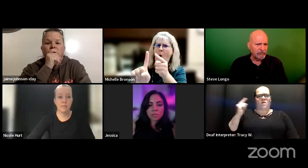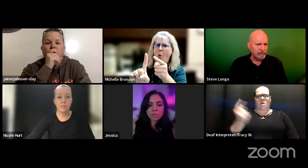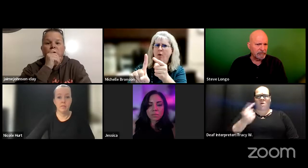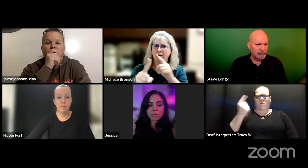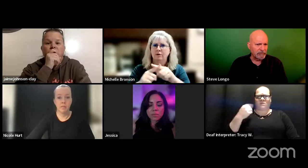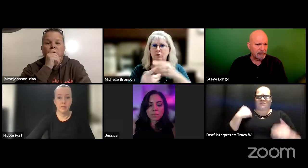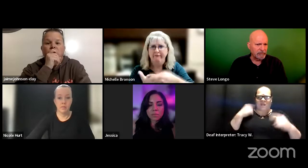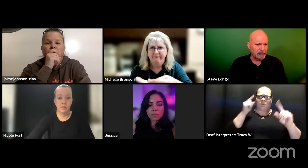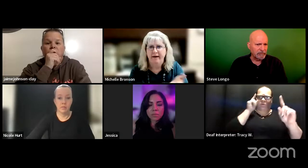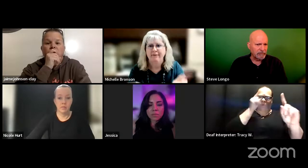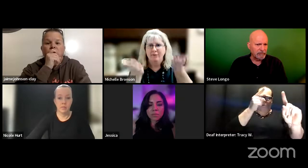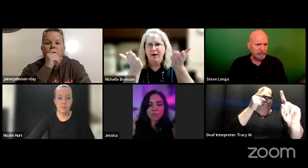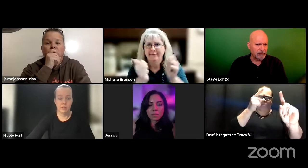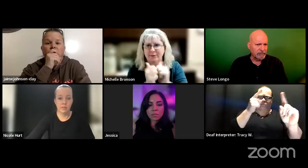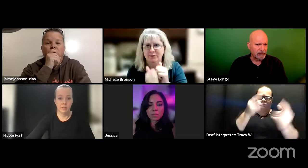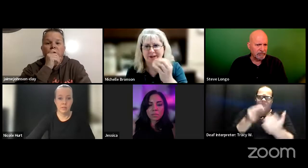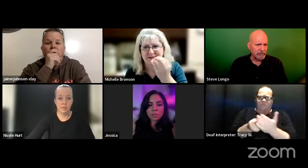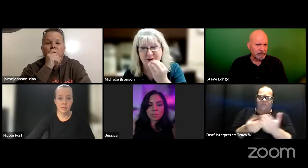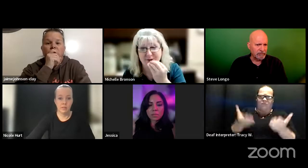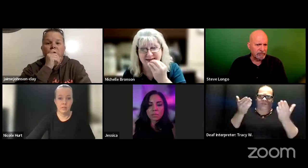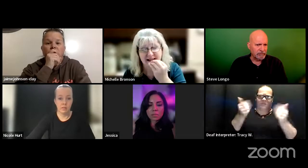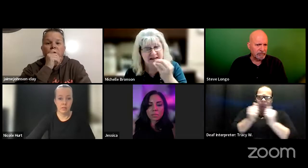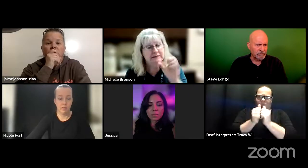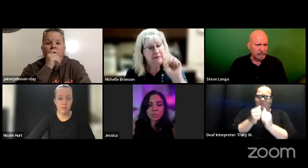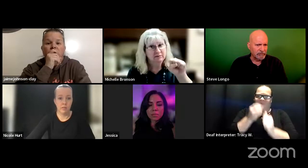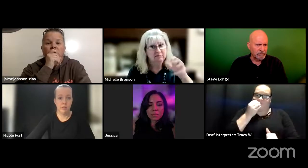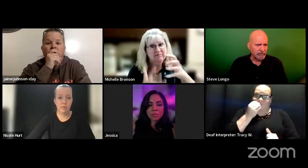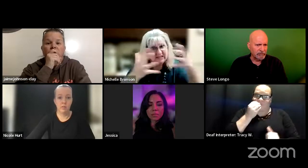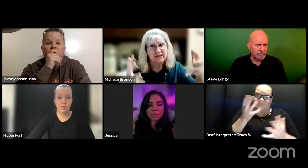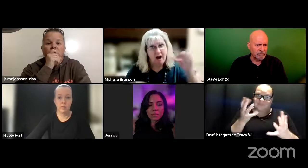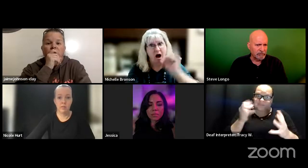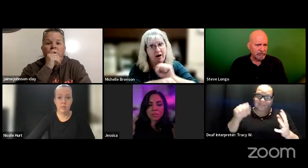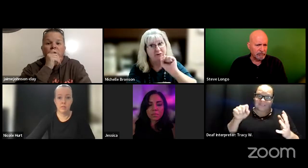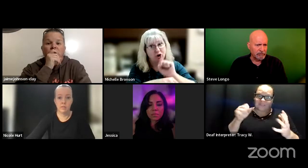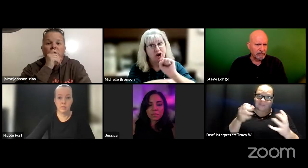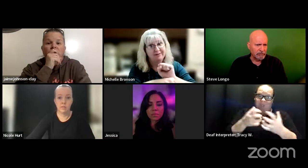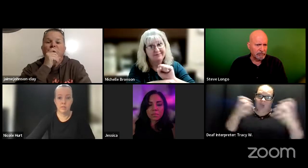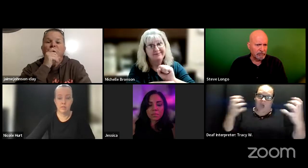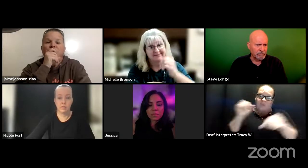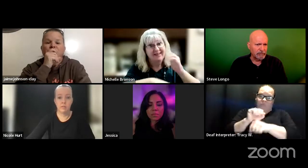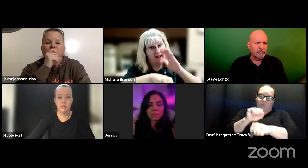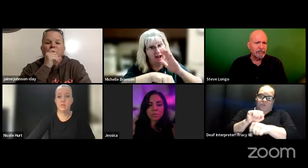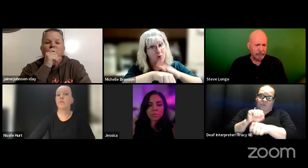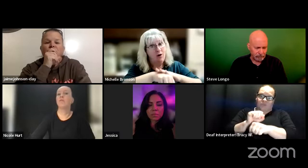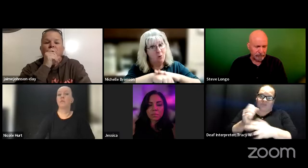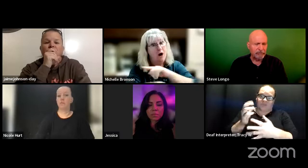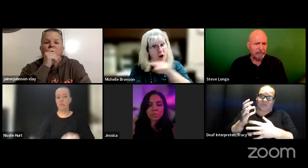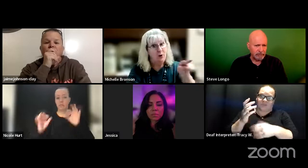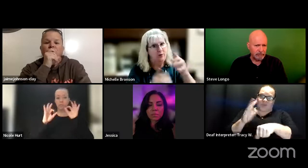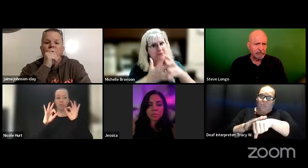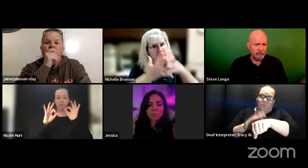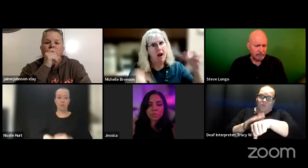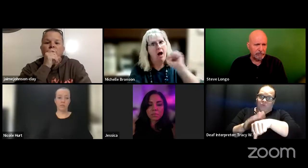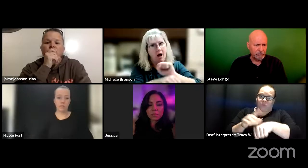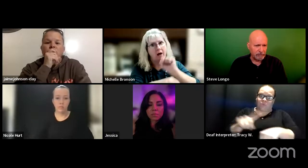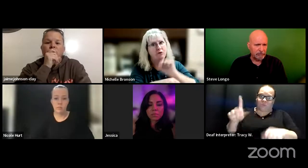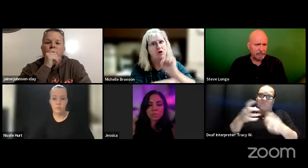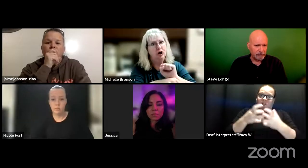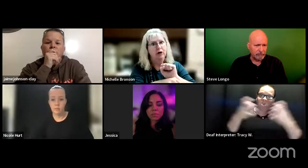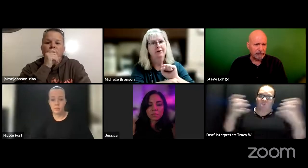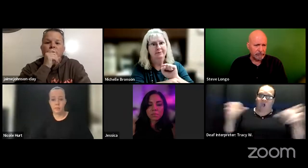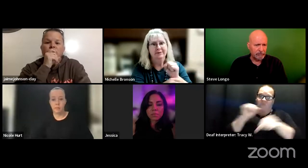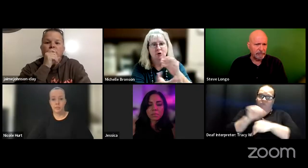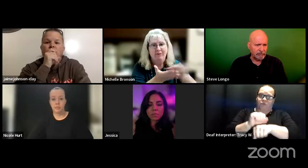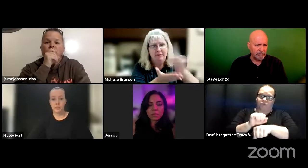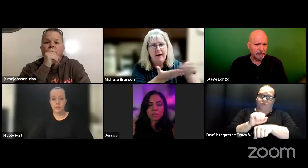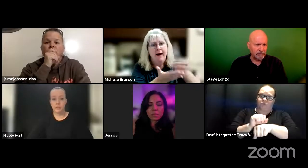Michelle. It's always a goal to raise funds with food. But I will also